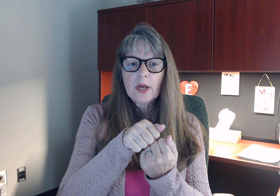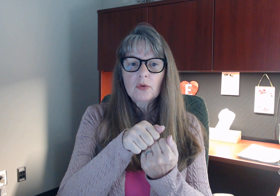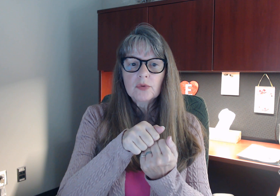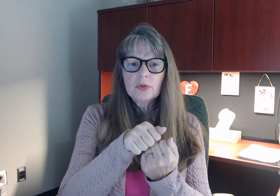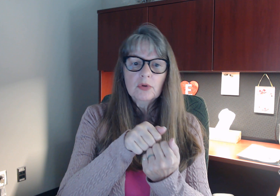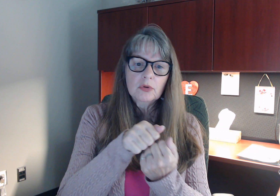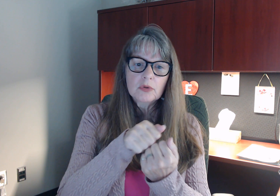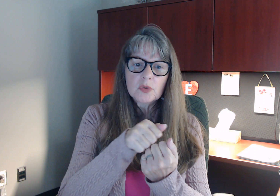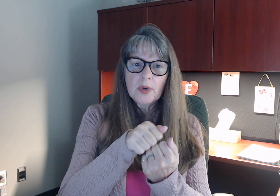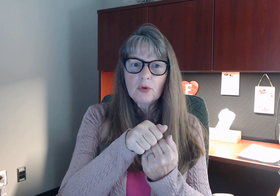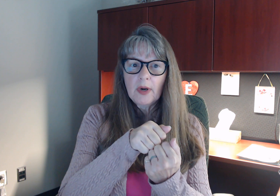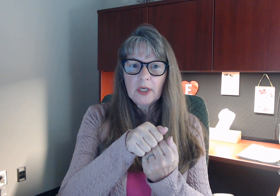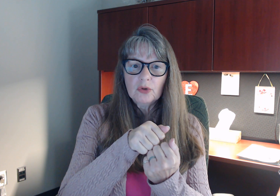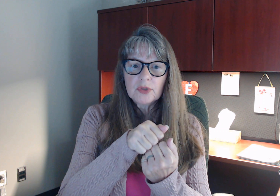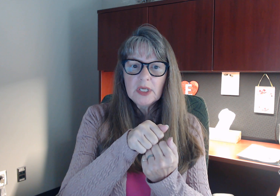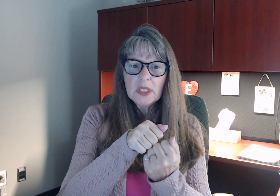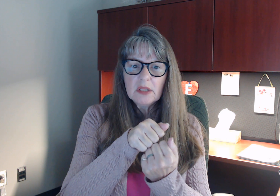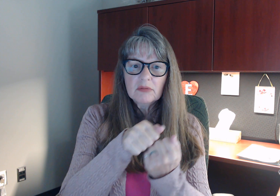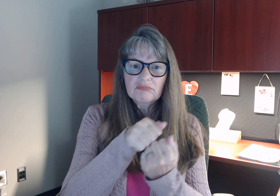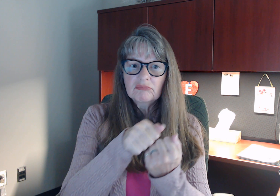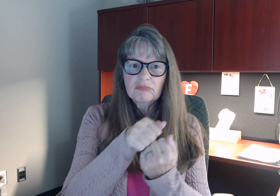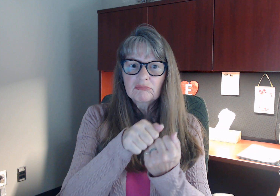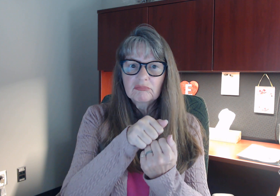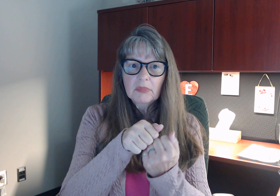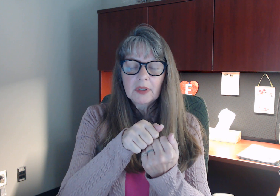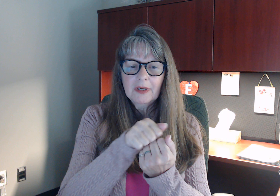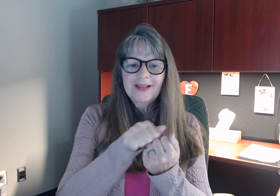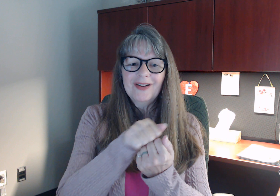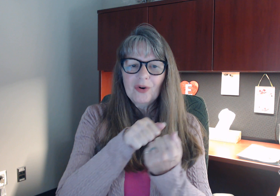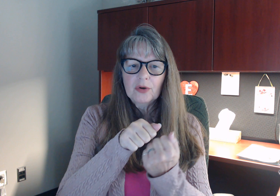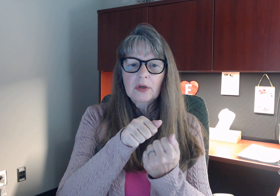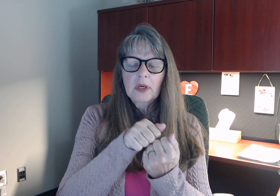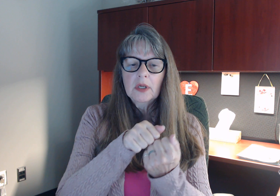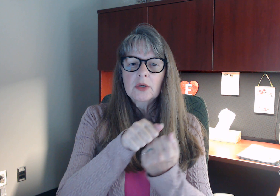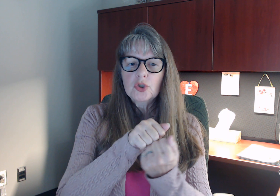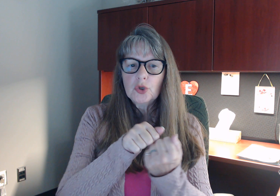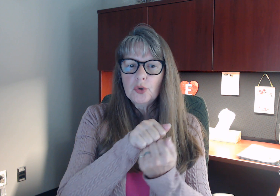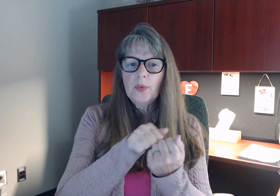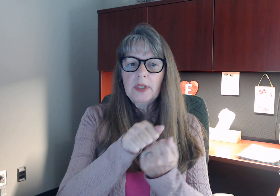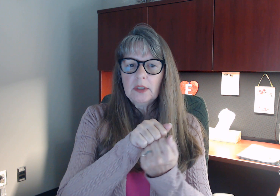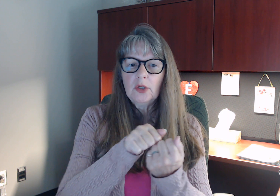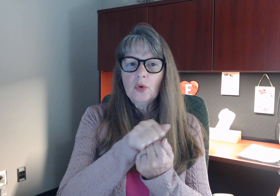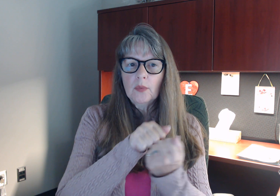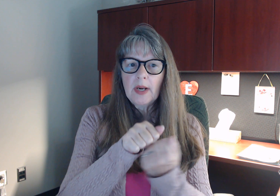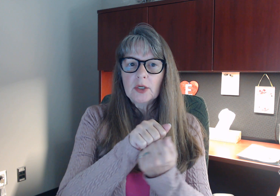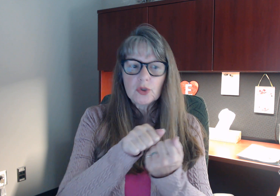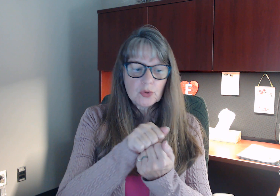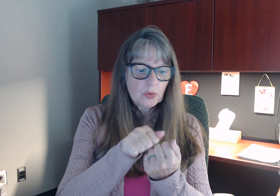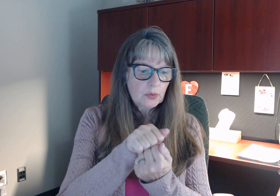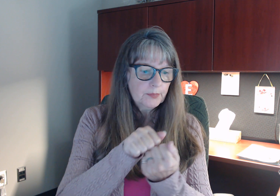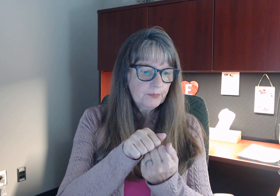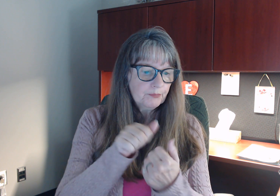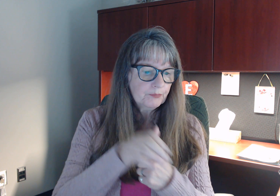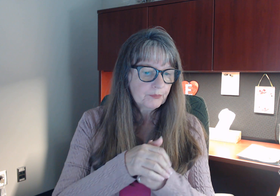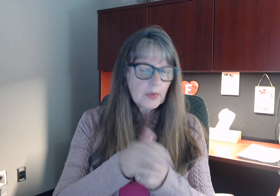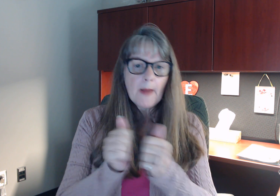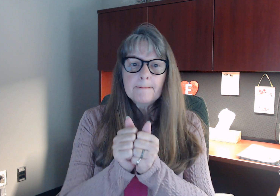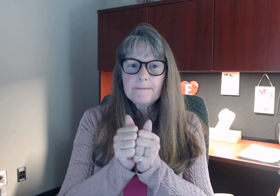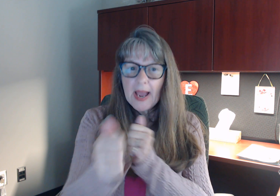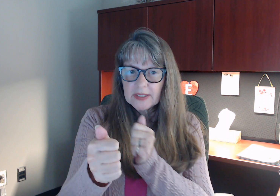knuckles. This way you're grinding your teeth or chewing, and you go around in a circle. Pass